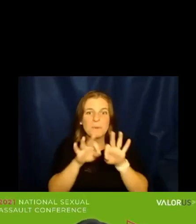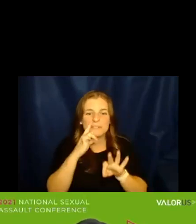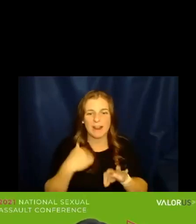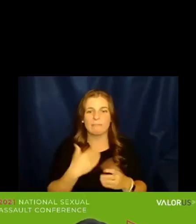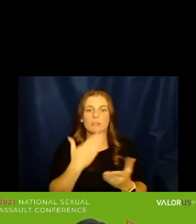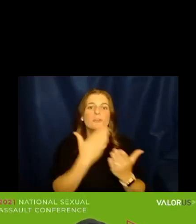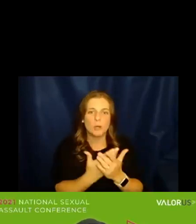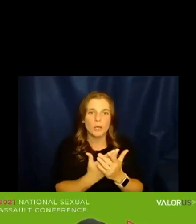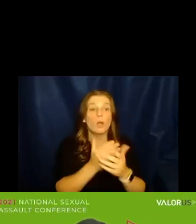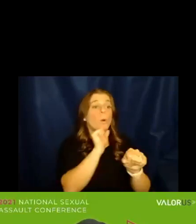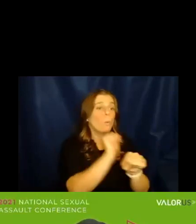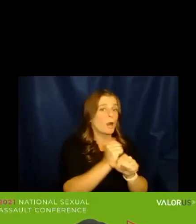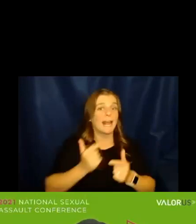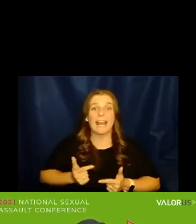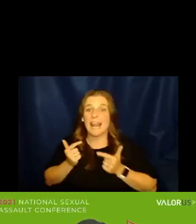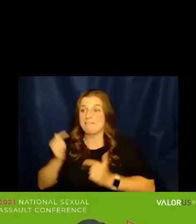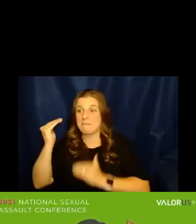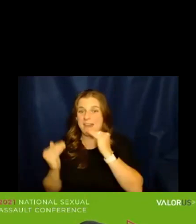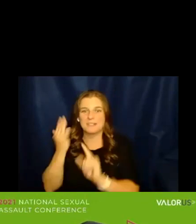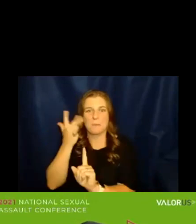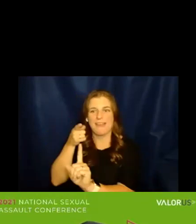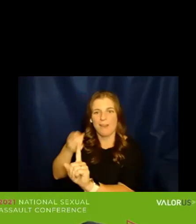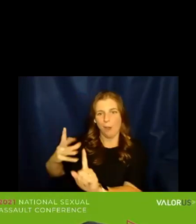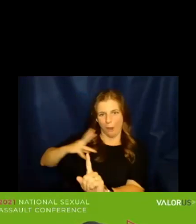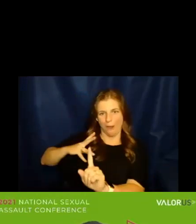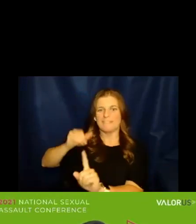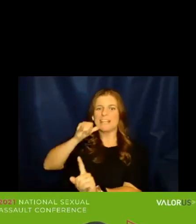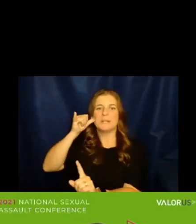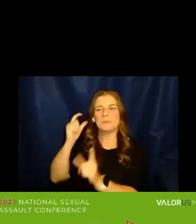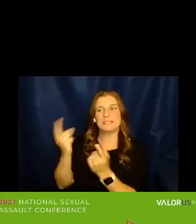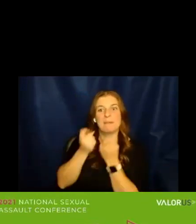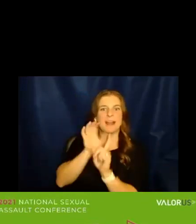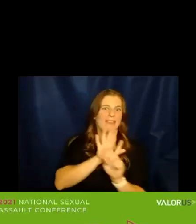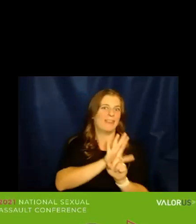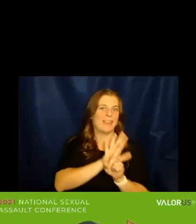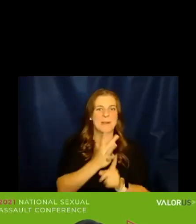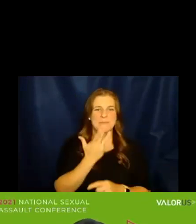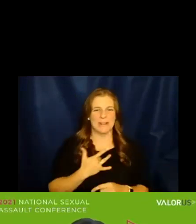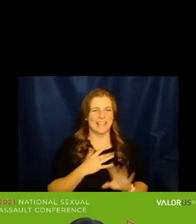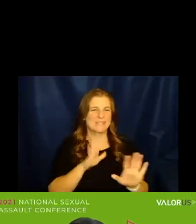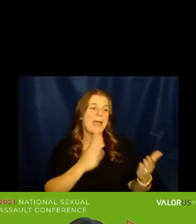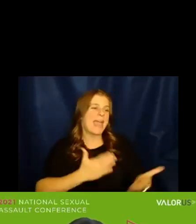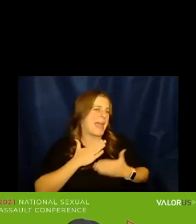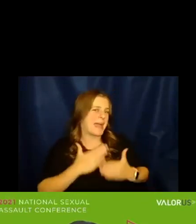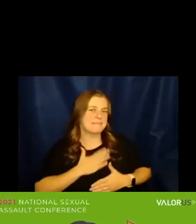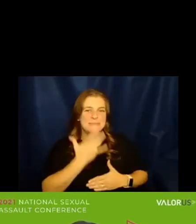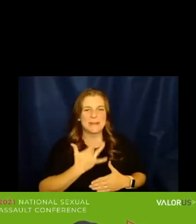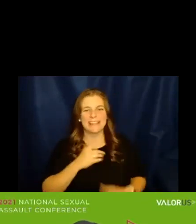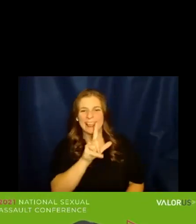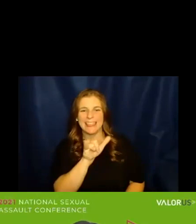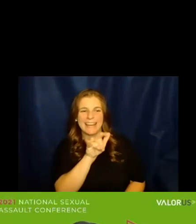work-life balance by taking yesterday off to celebrate their birthday. So happy birthday, Lydia, and